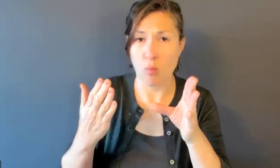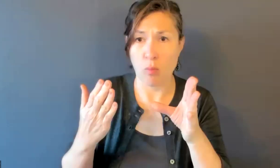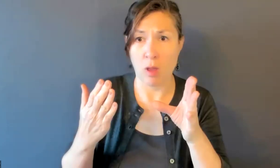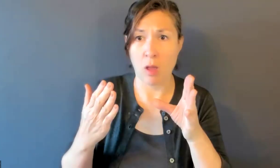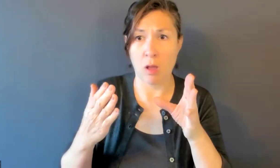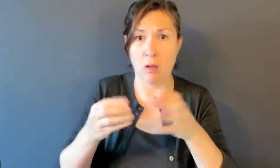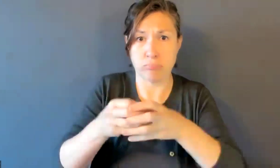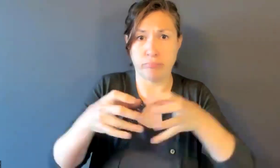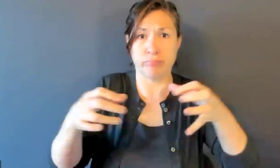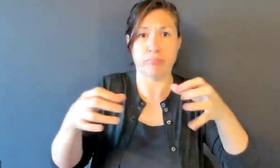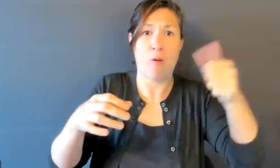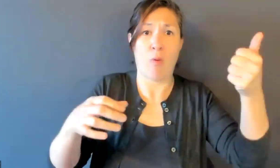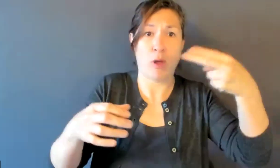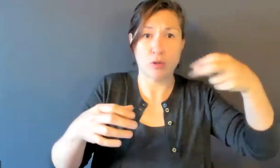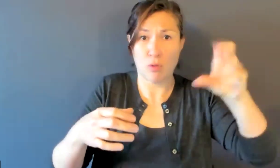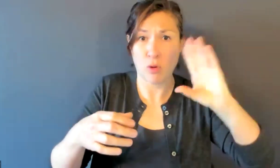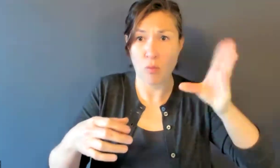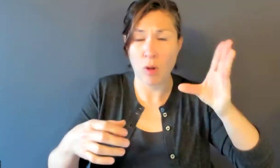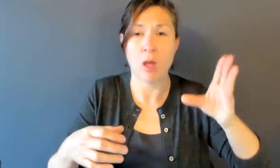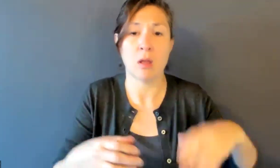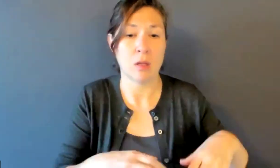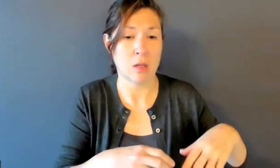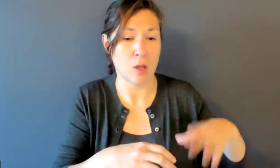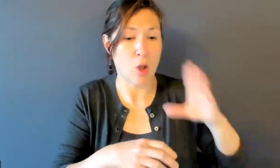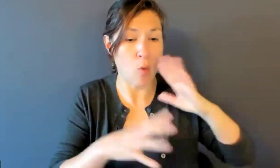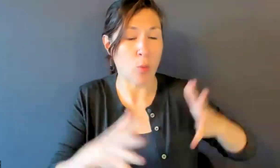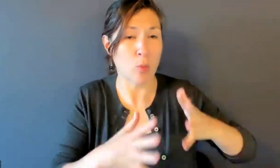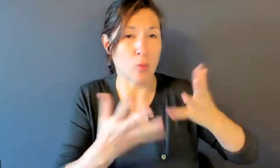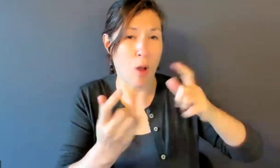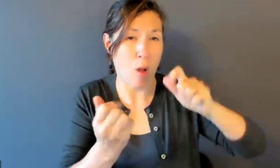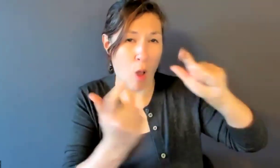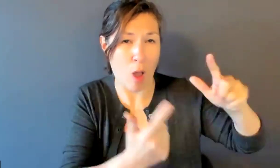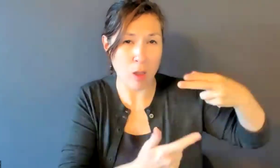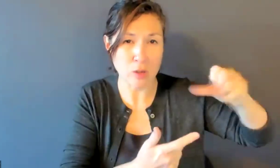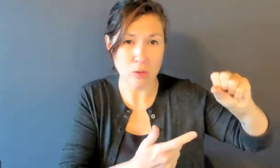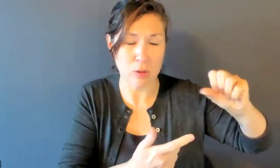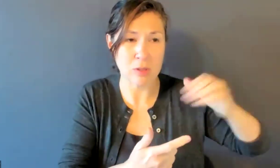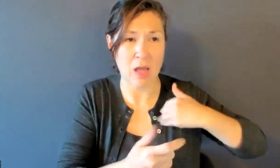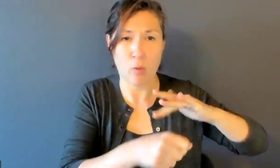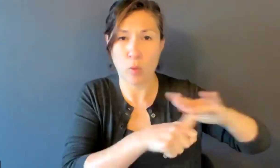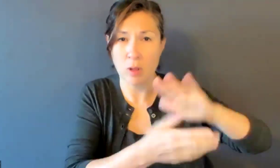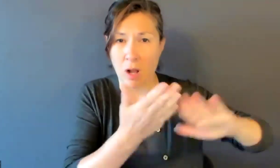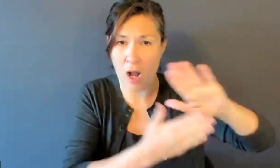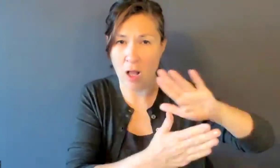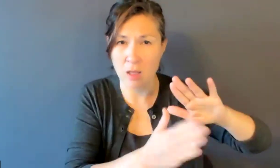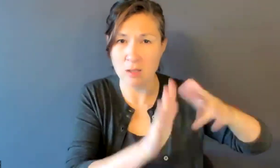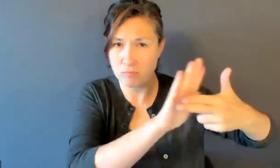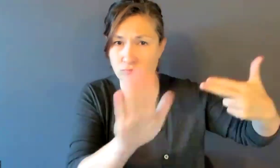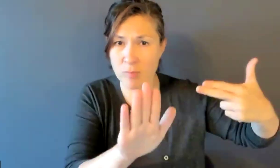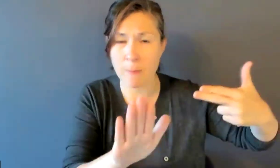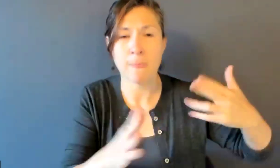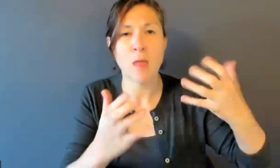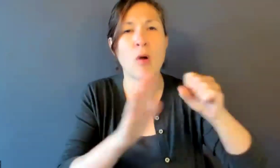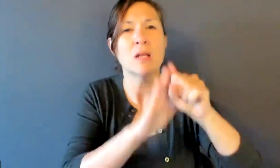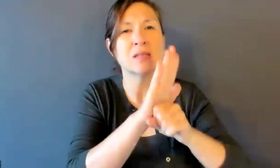big push of ours right now, is to have all high schools be able to get the early college designation. We're also encouraging the state to be more flexible